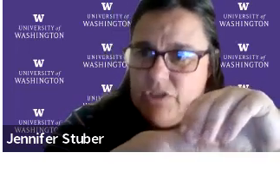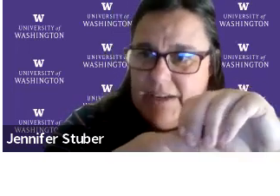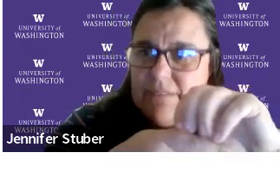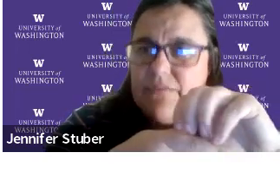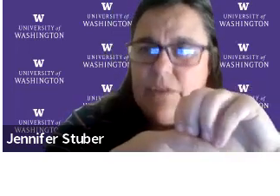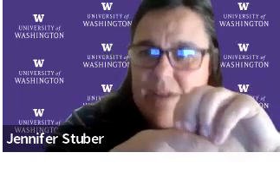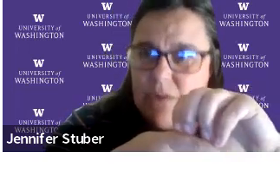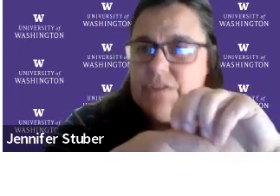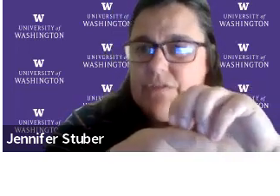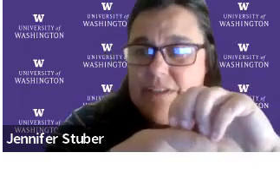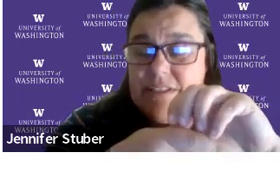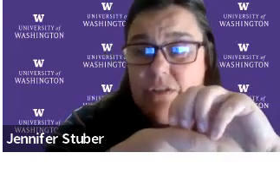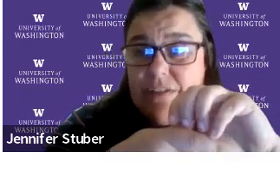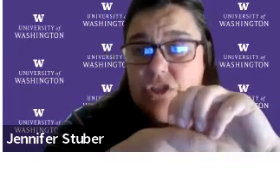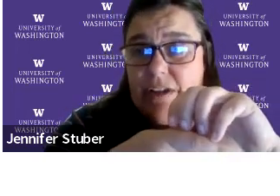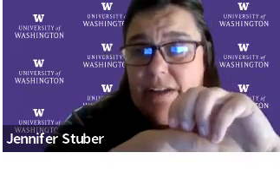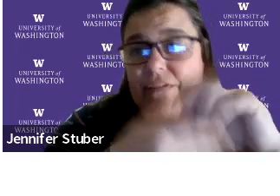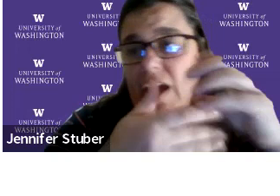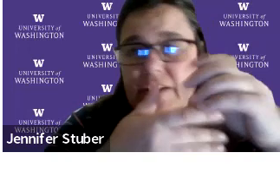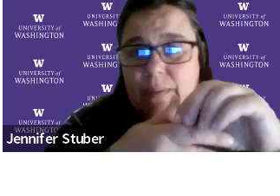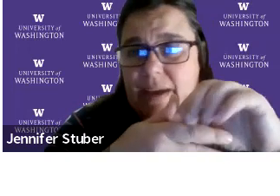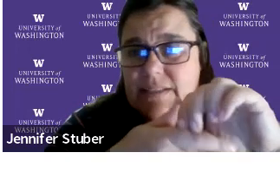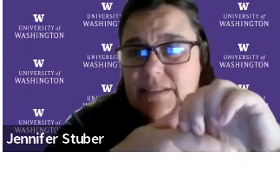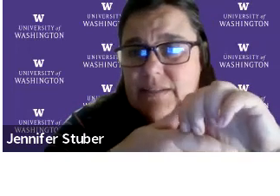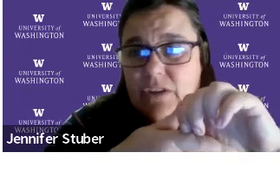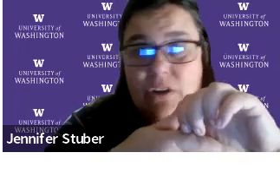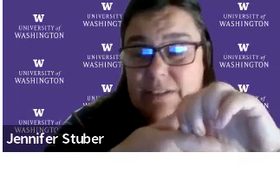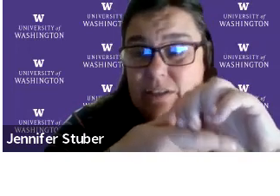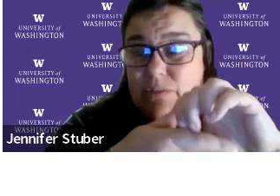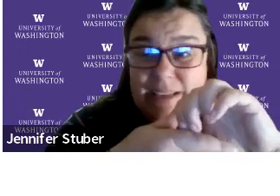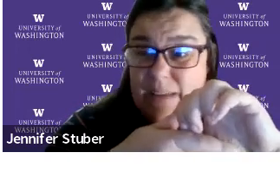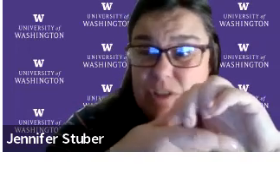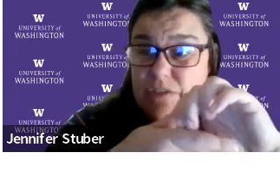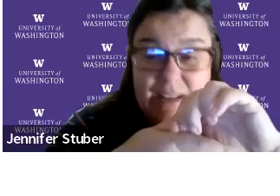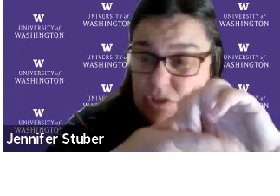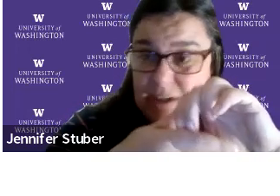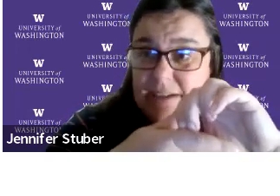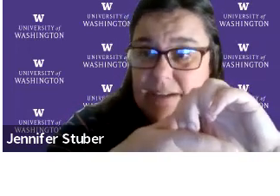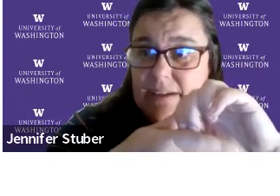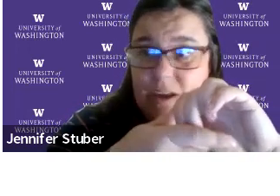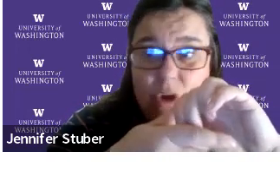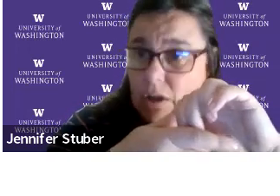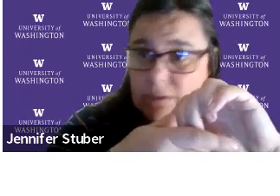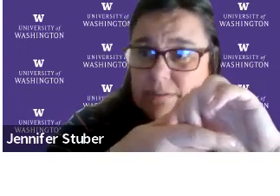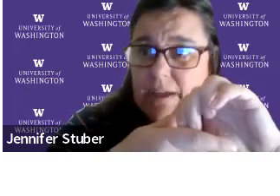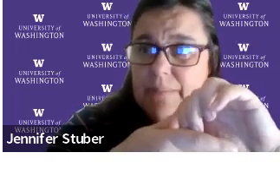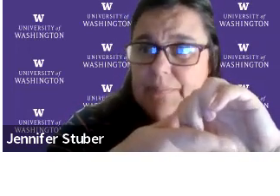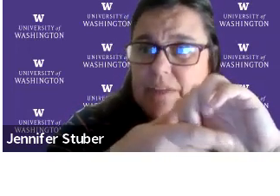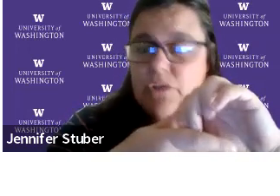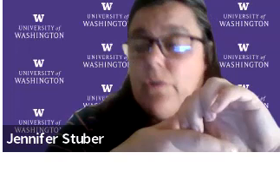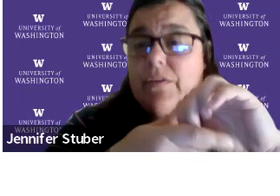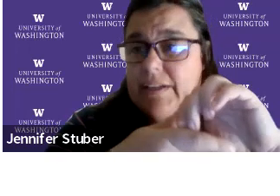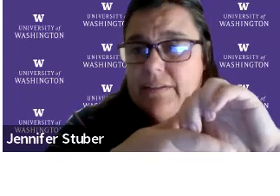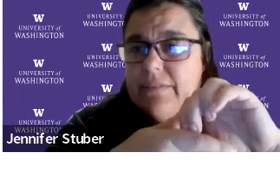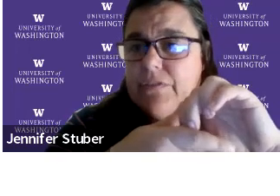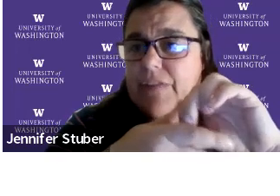CIT training, 40 hours of crisis intervention training. Fire and EMS currently don't really get much of any training at all. There's